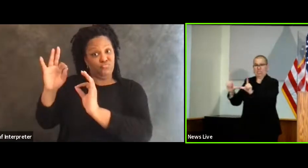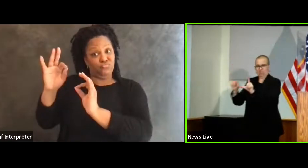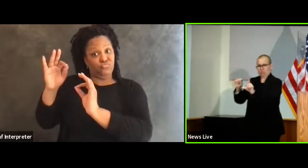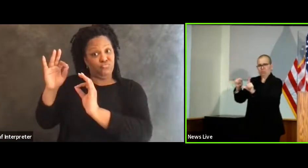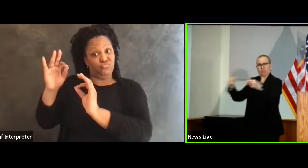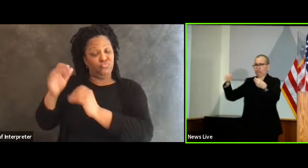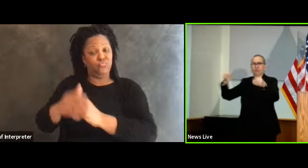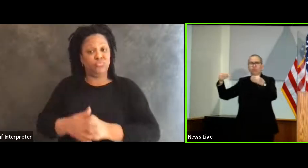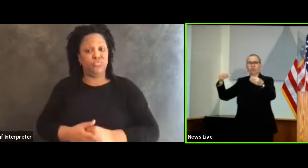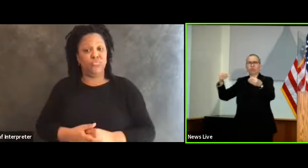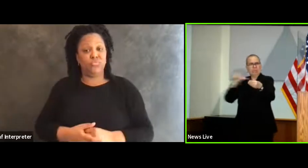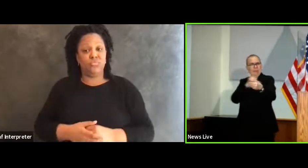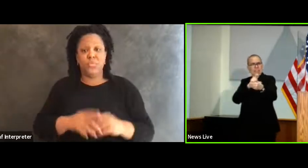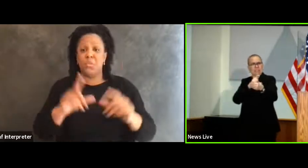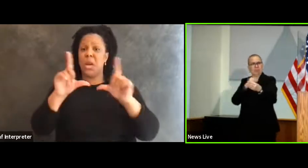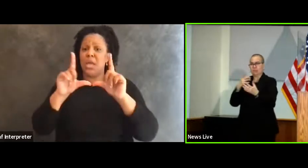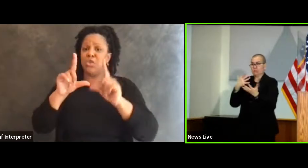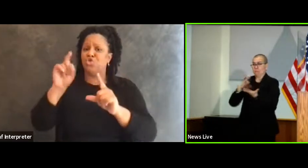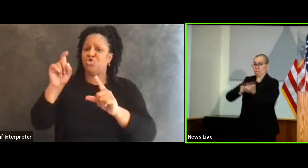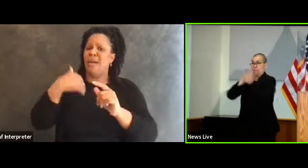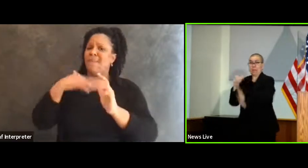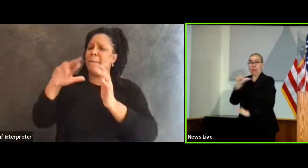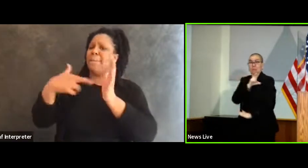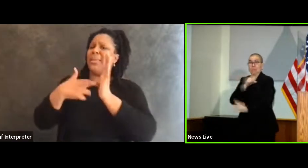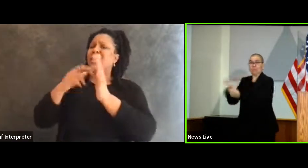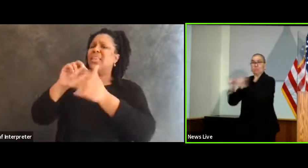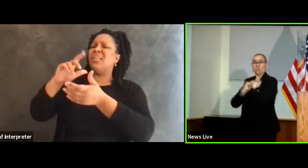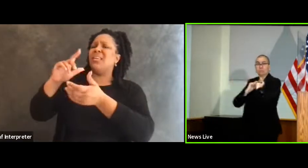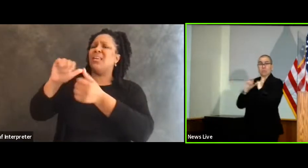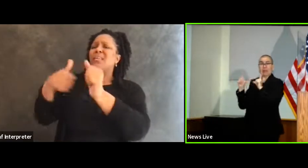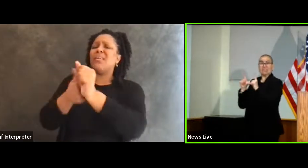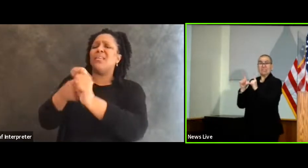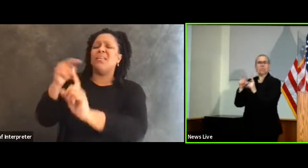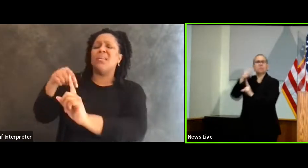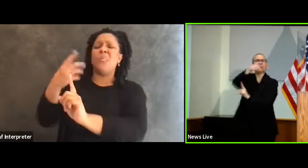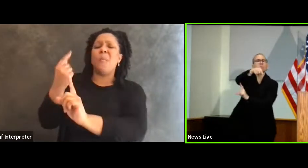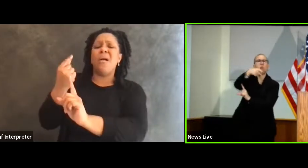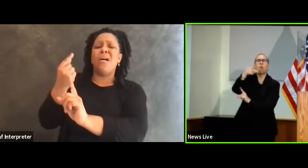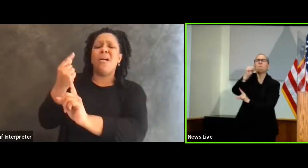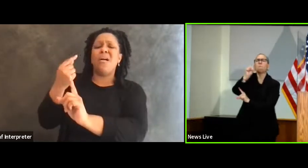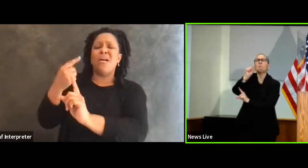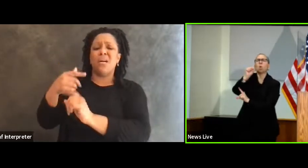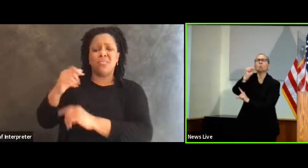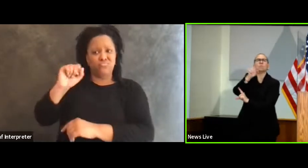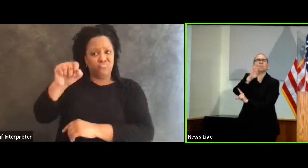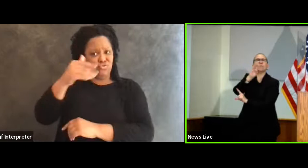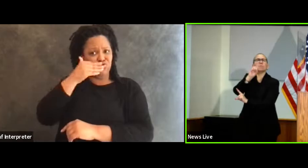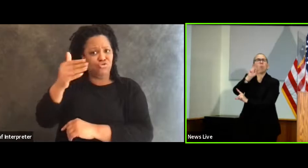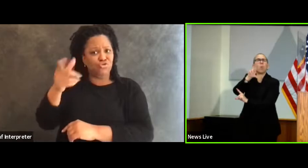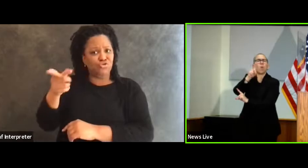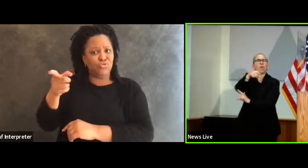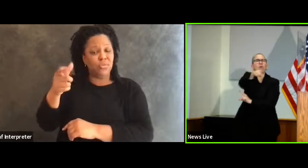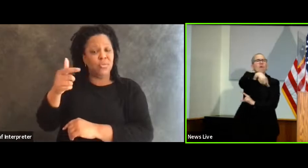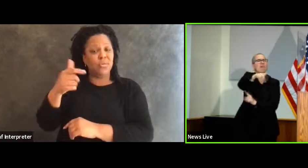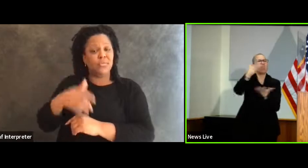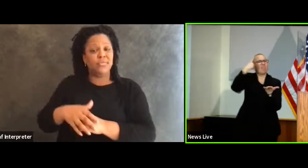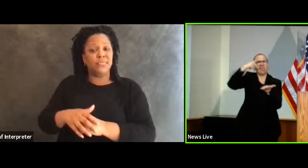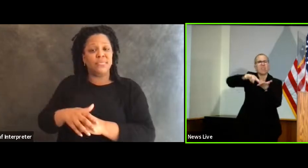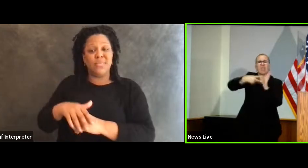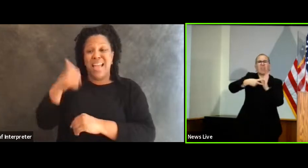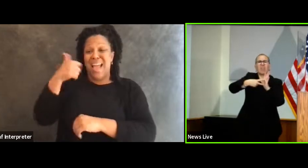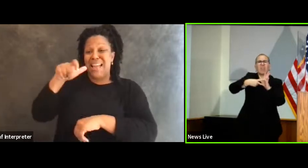board controls the licensures of our peace officers. So I think it's a great step. But I think any time when you can codify it into law, it's more